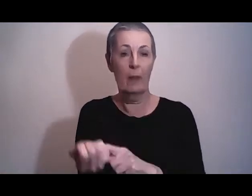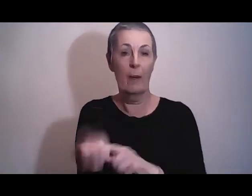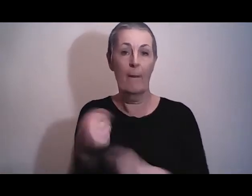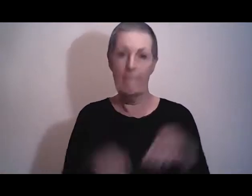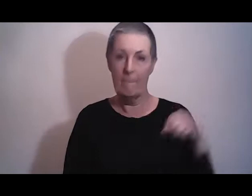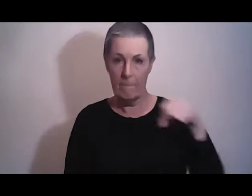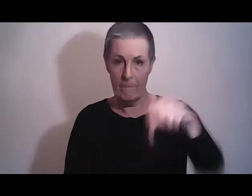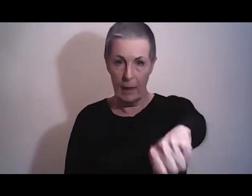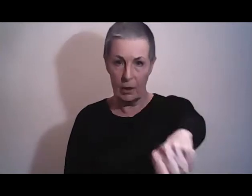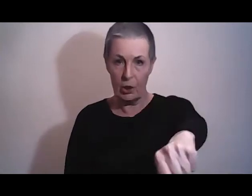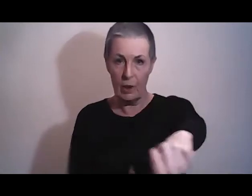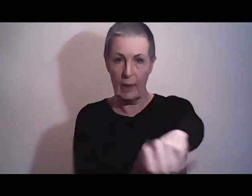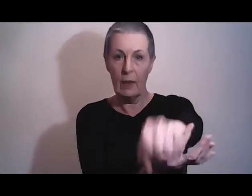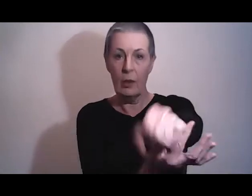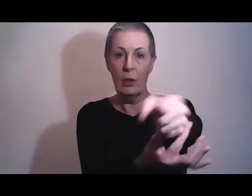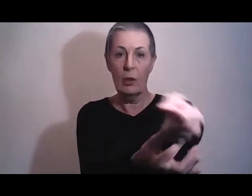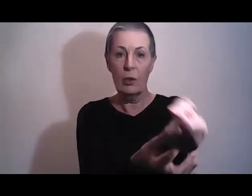Punch, turn the fist up.